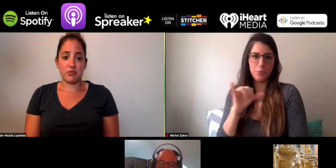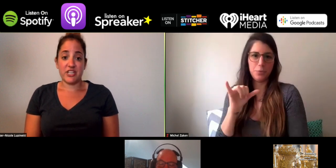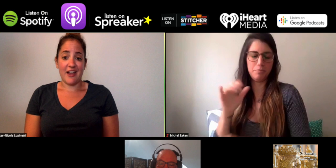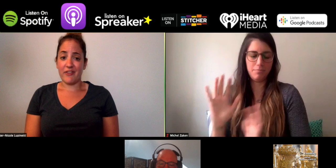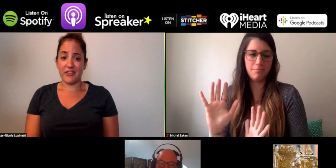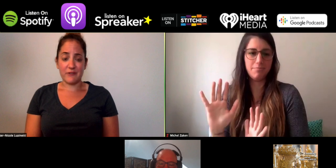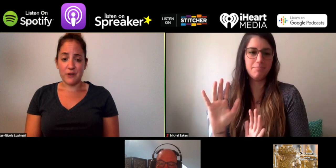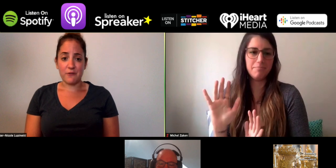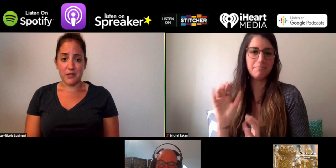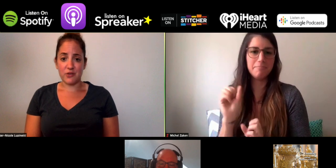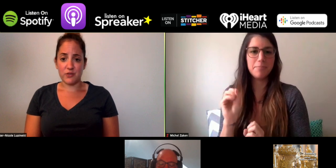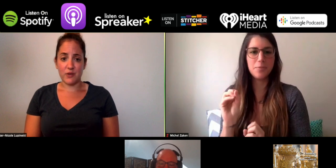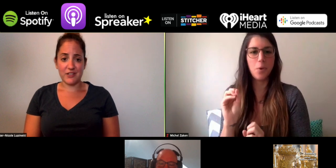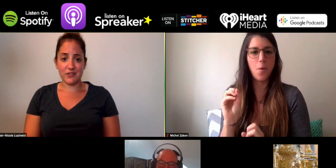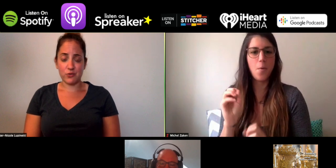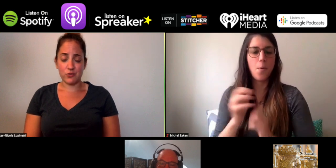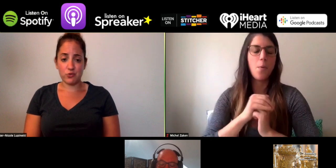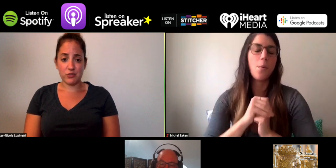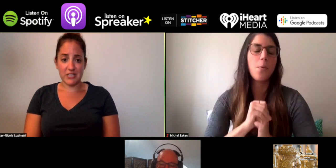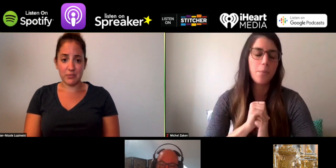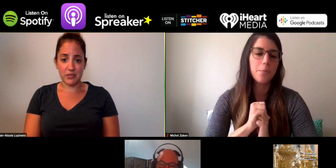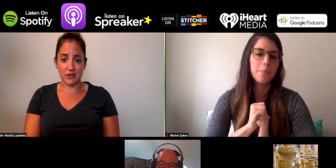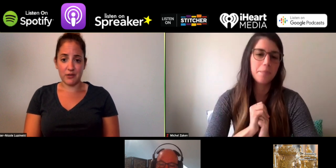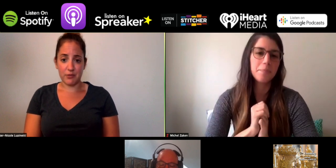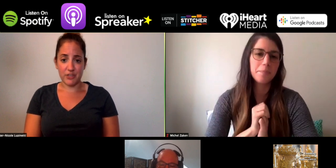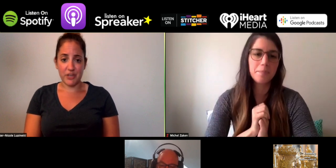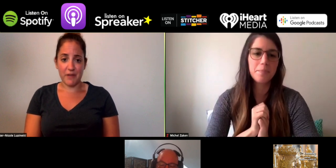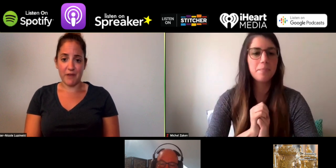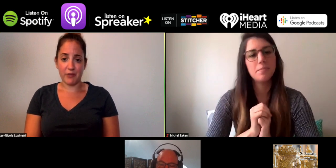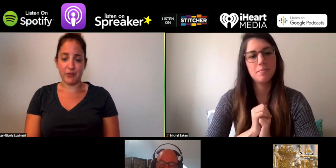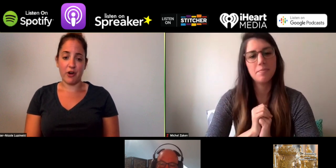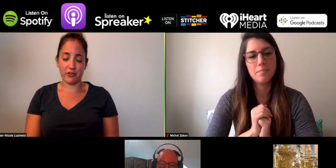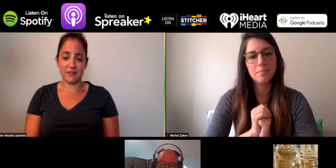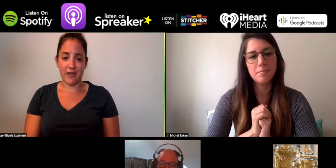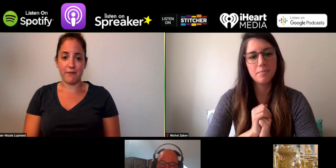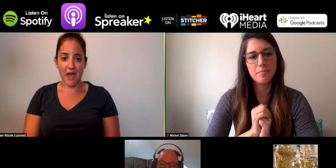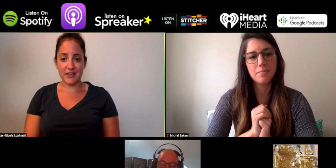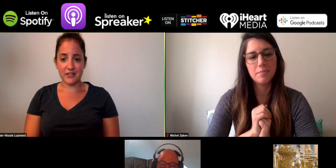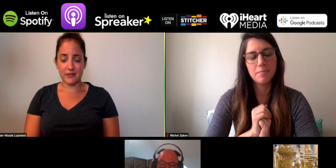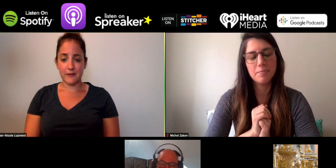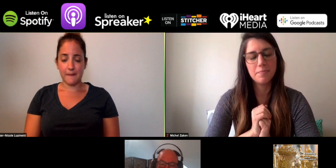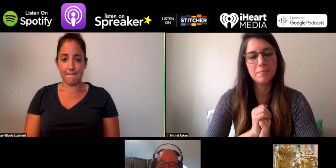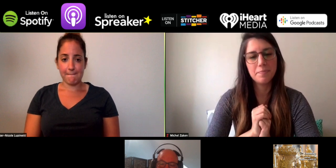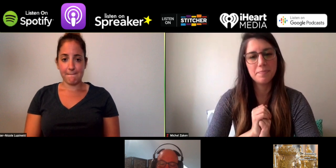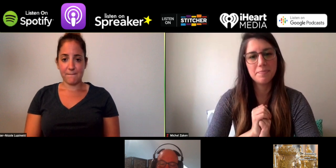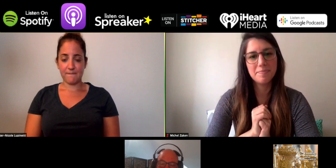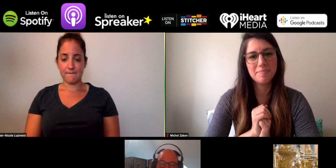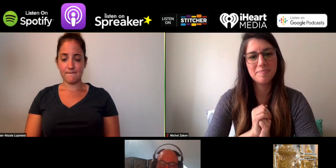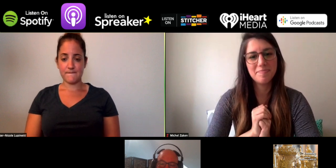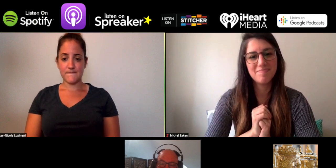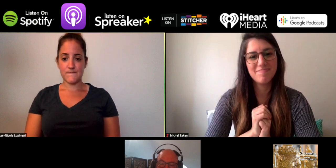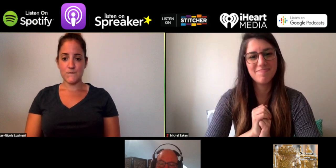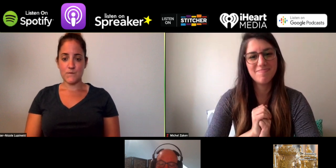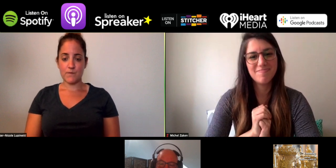just appreciate everything they've done for me too. So I still truly, deeply appreciate my family, regardless of that fact.